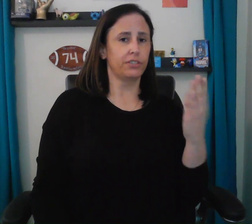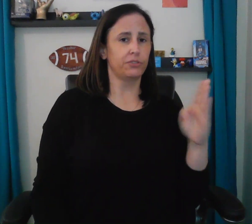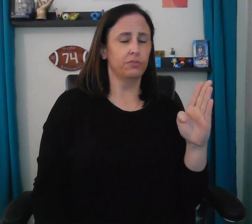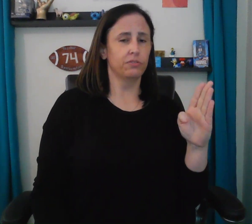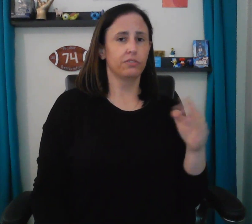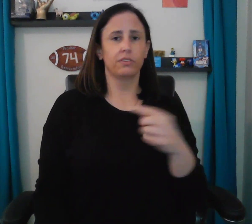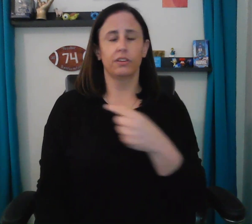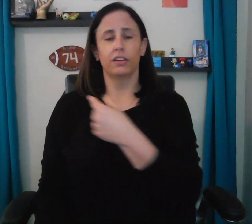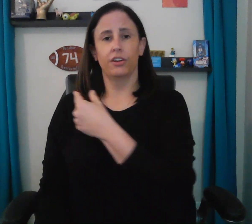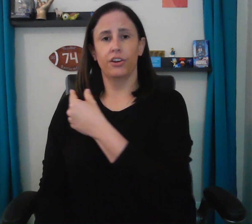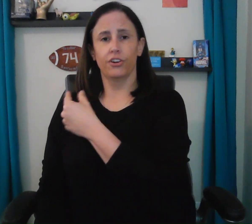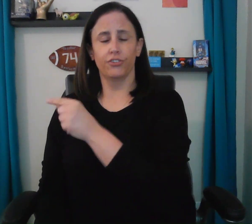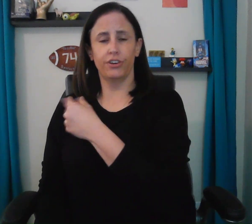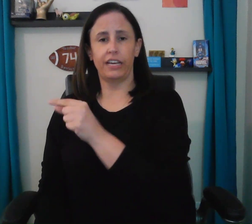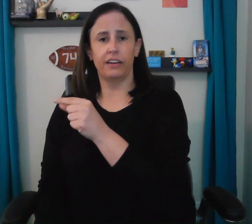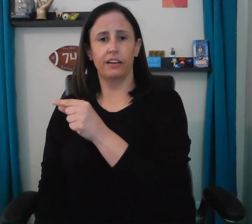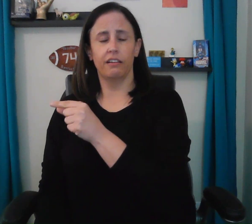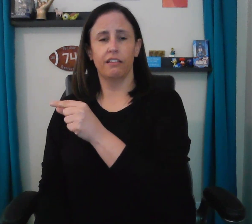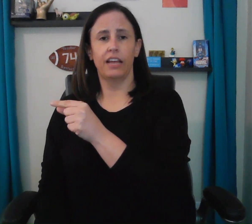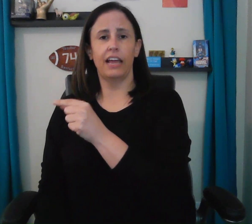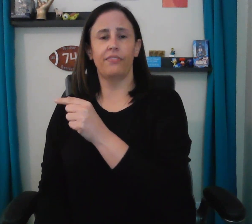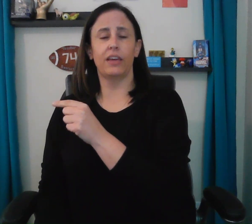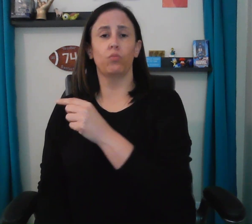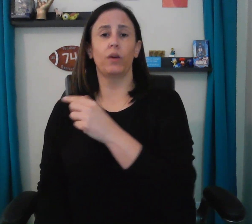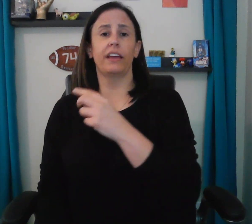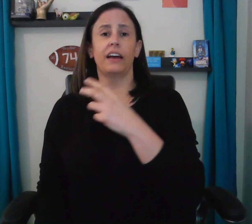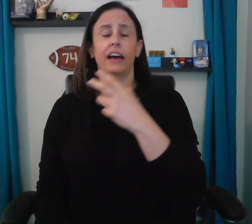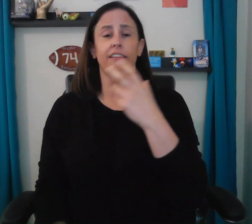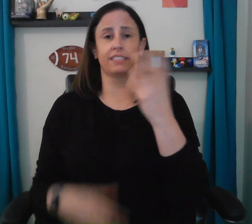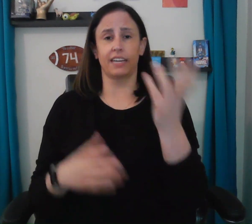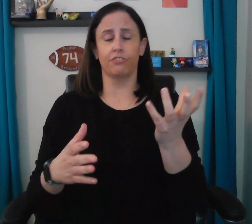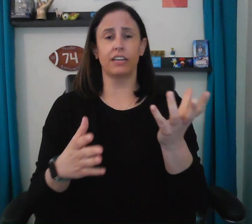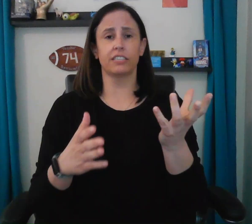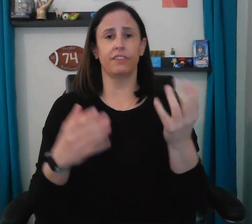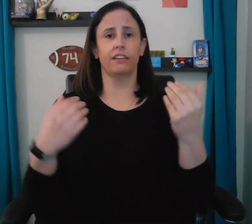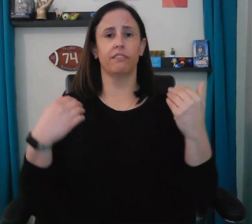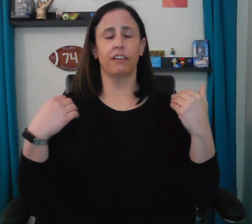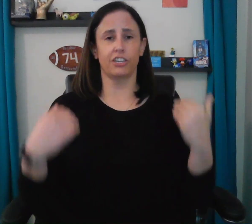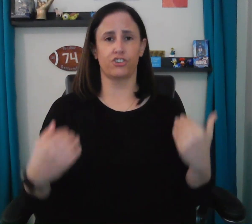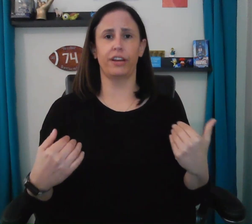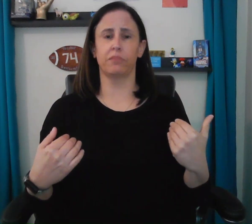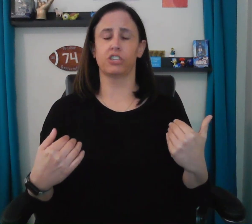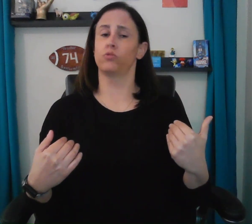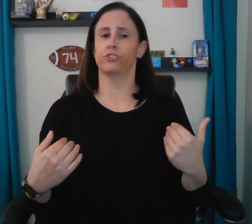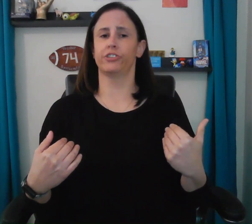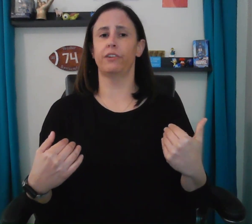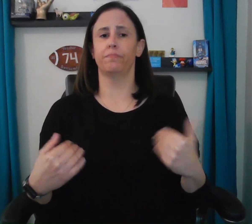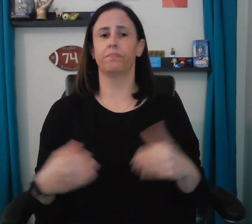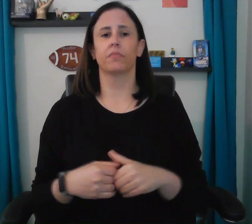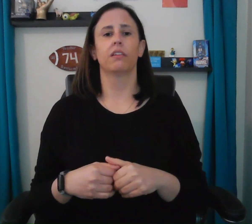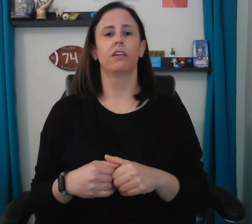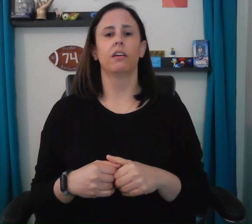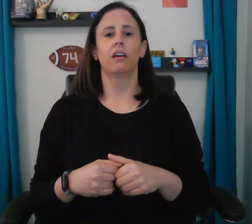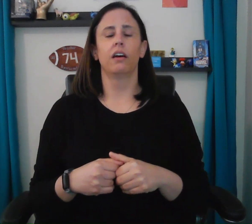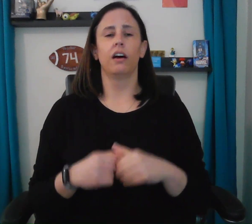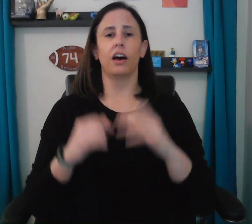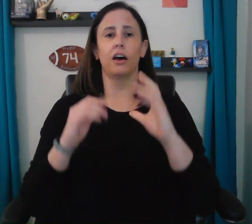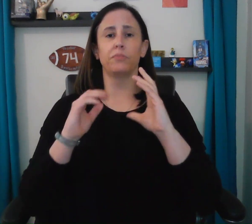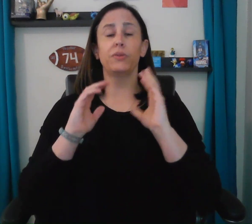blue, green, and then when I sign the rest of it, I straighten my shoulders out. You keep